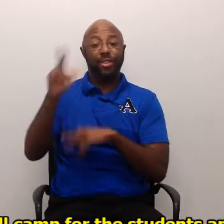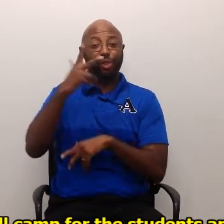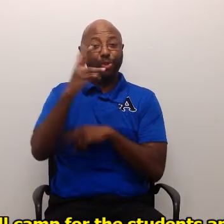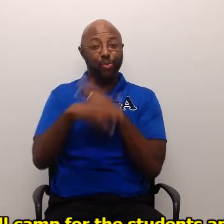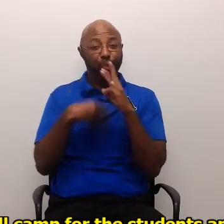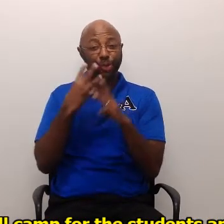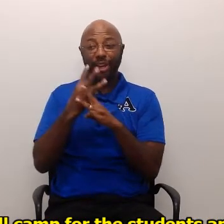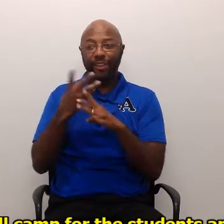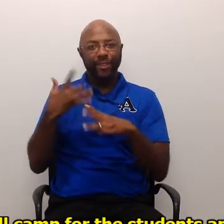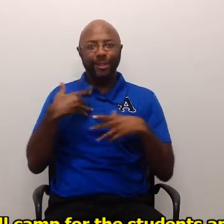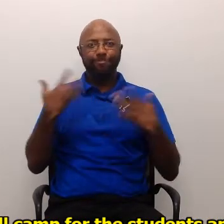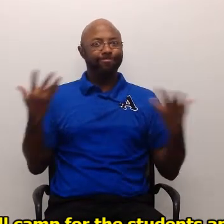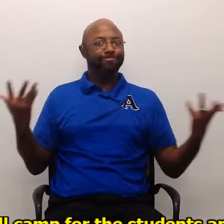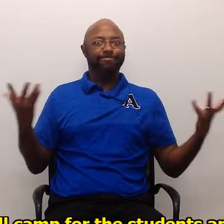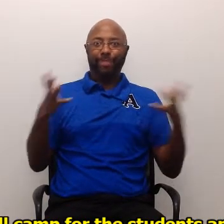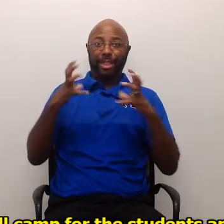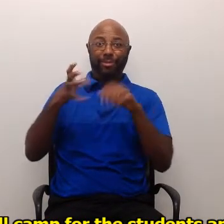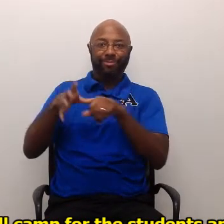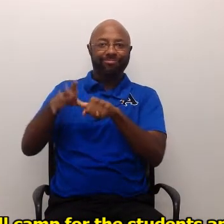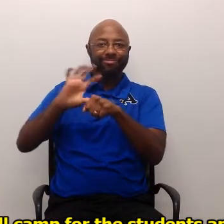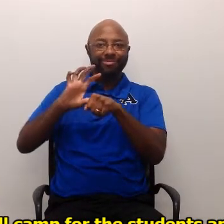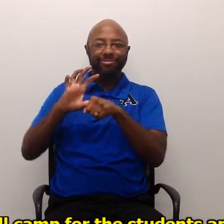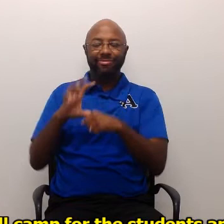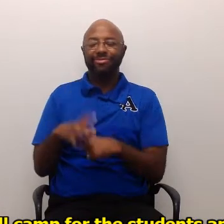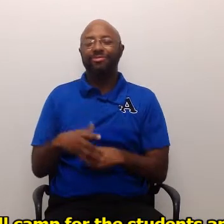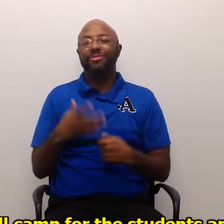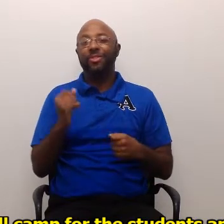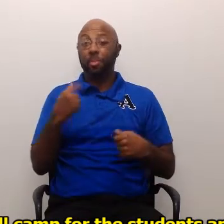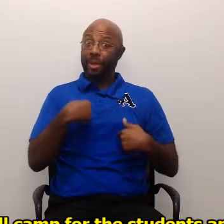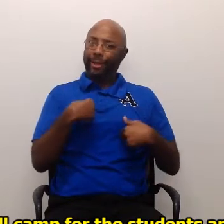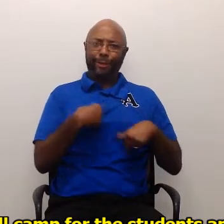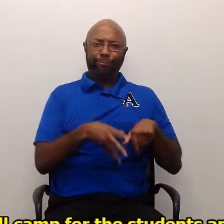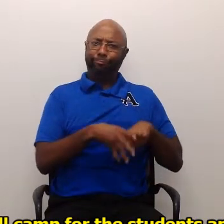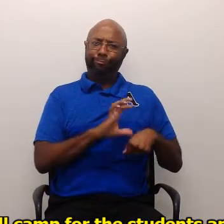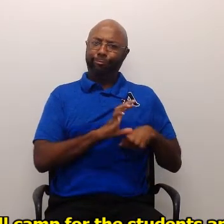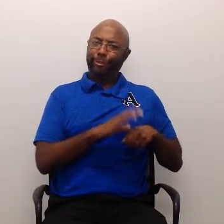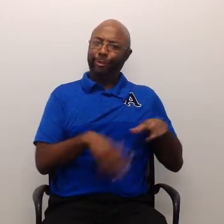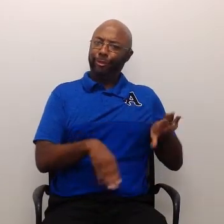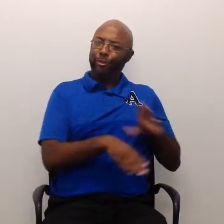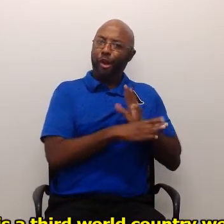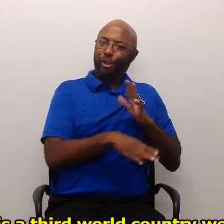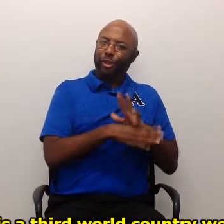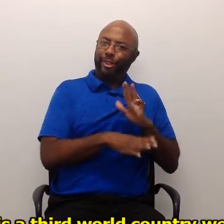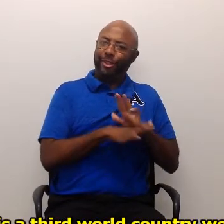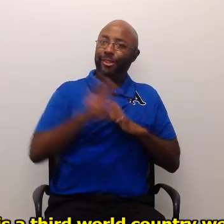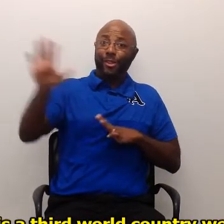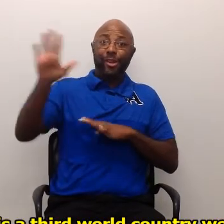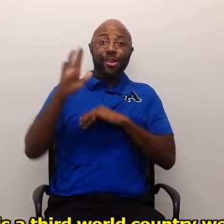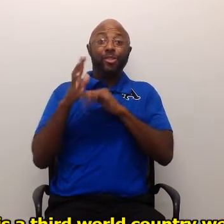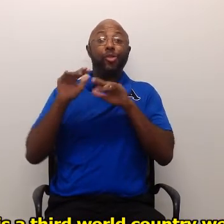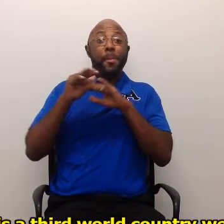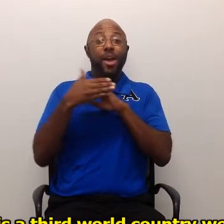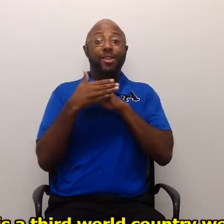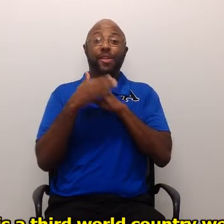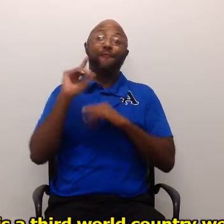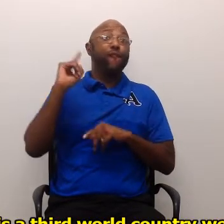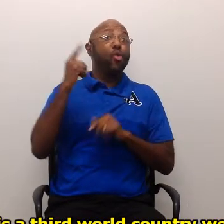we also have a camp for different sports the students want to play in. Because Jamaica is a third world